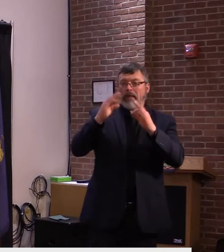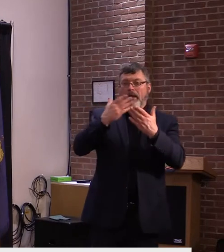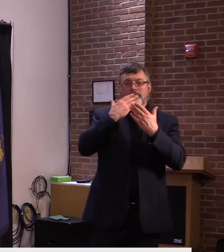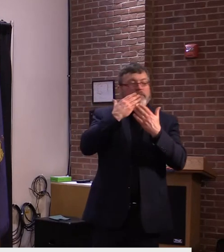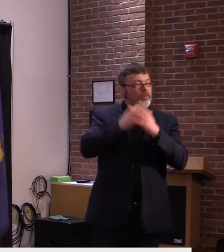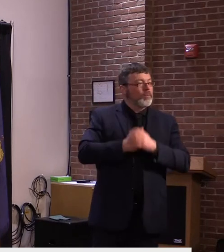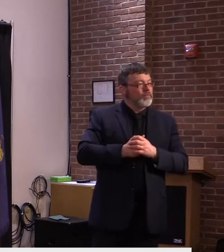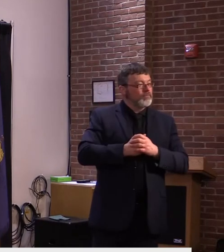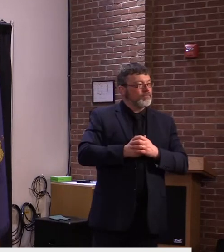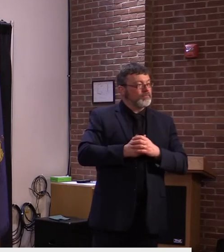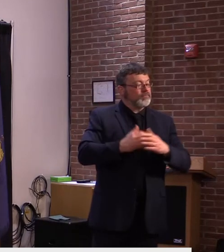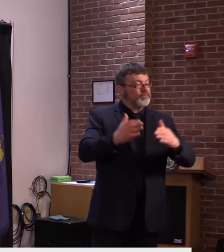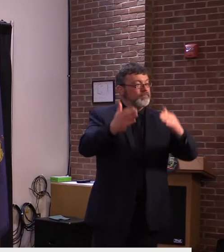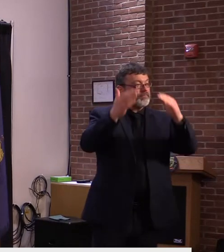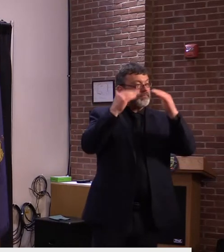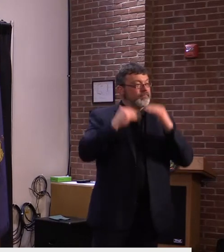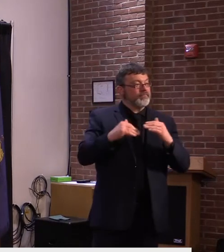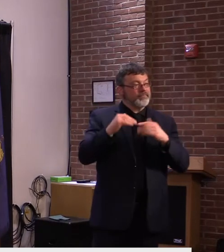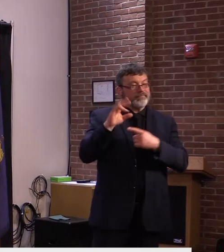Okay, thank you. That's it for me. Colin Flanders,